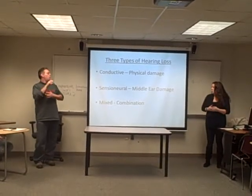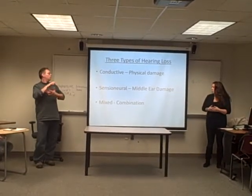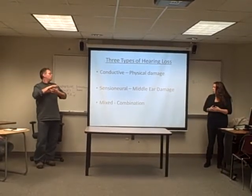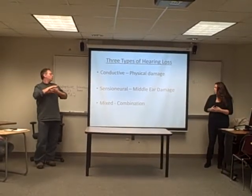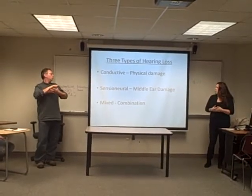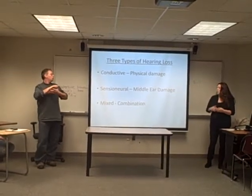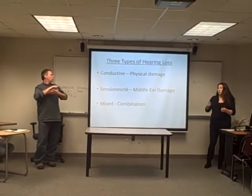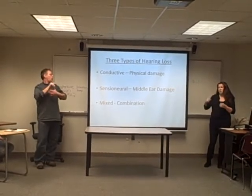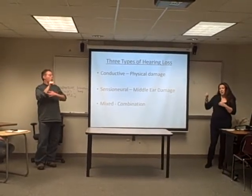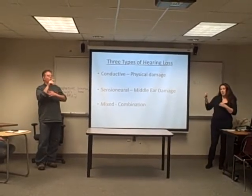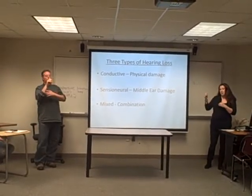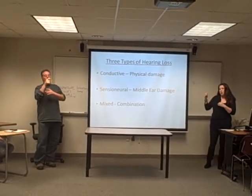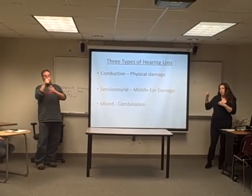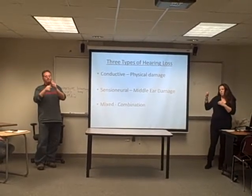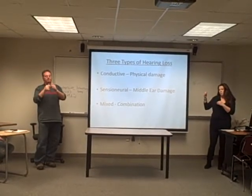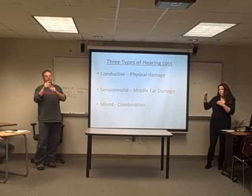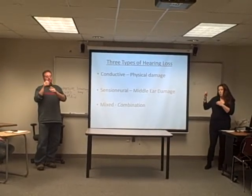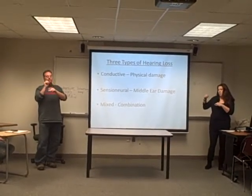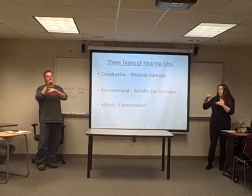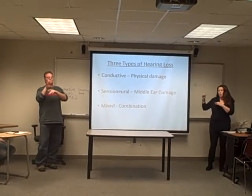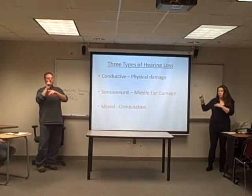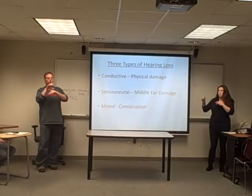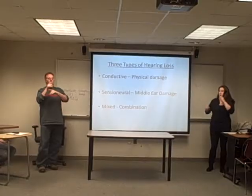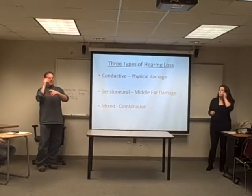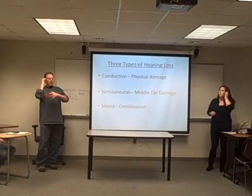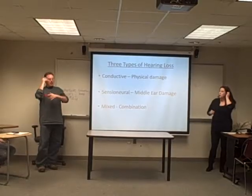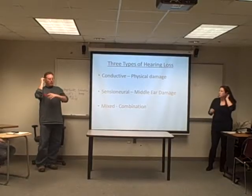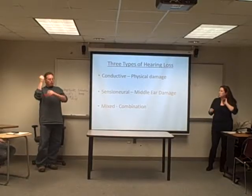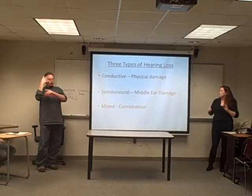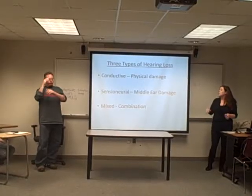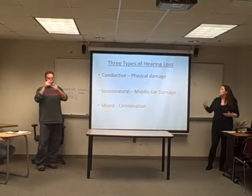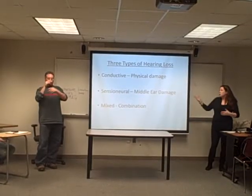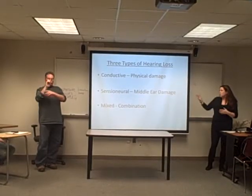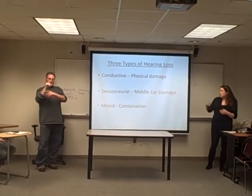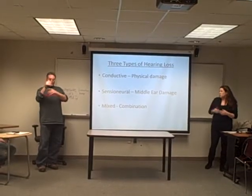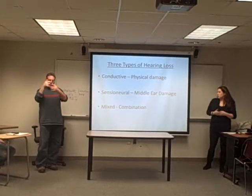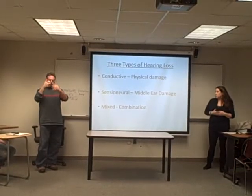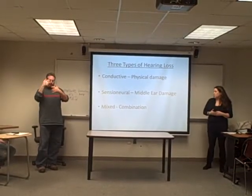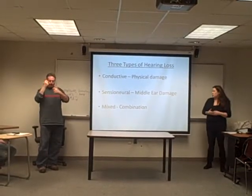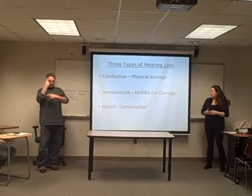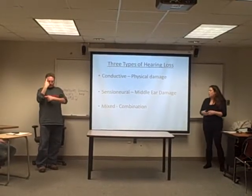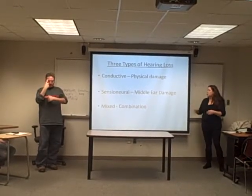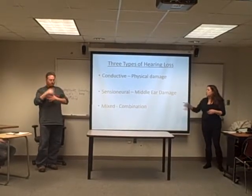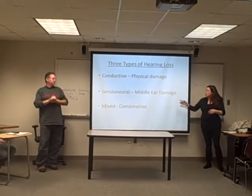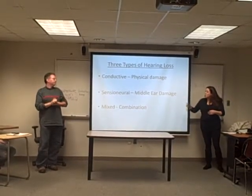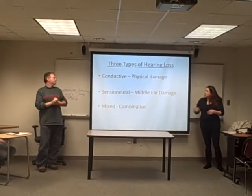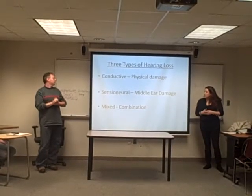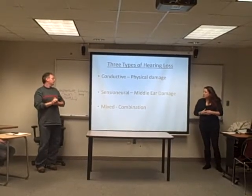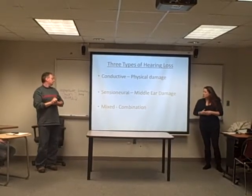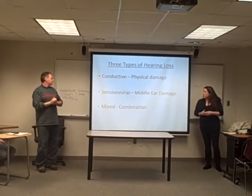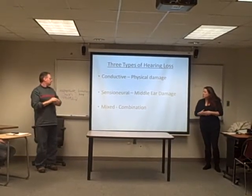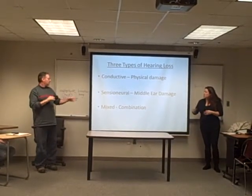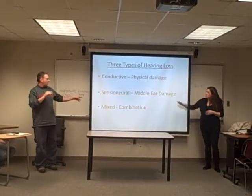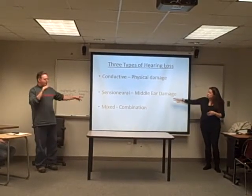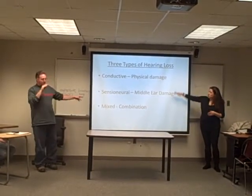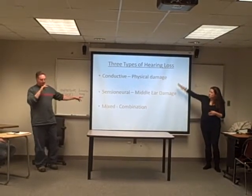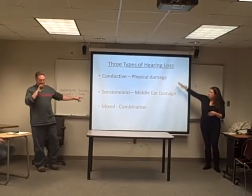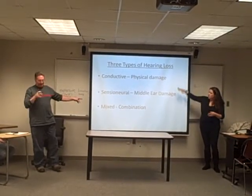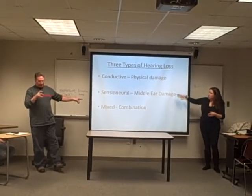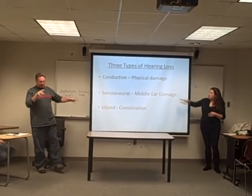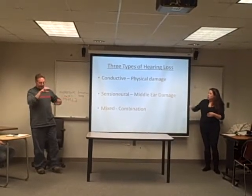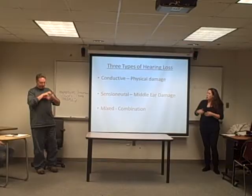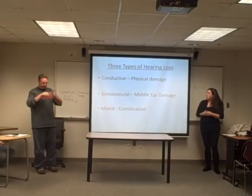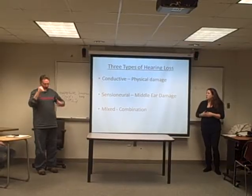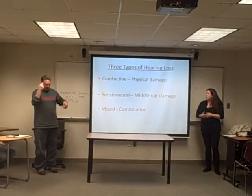damage to the auditory nerve stem, which sends the sounds to the brain for processing, you'll have sensorineural damage. Mixed hearing loss is just